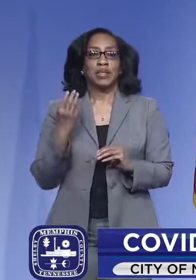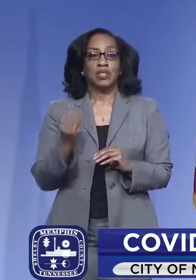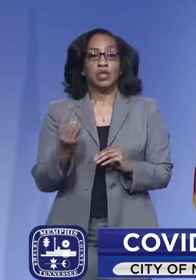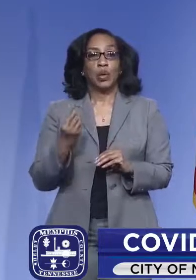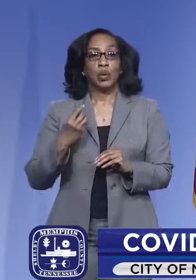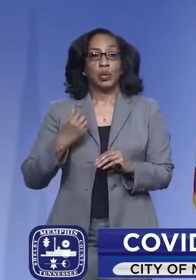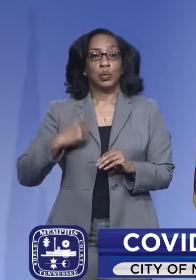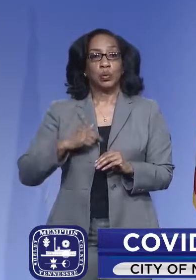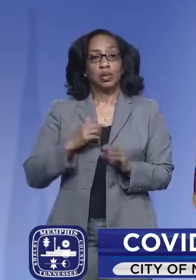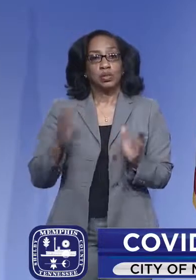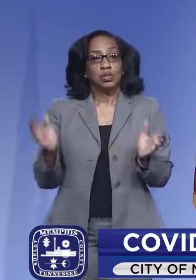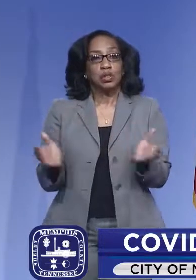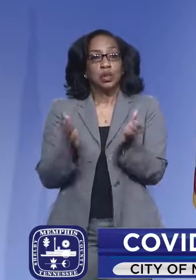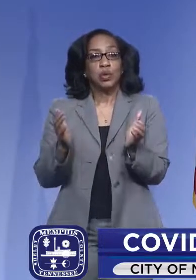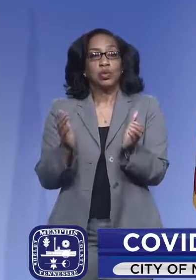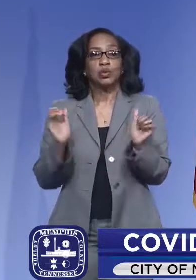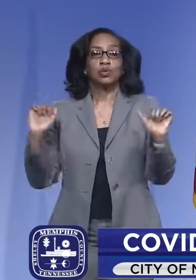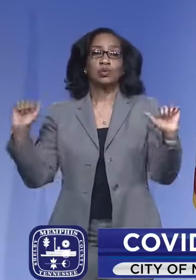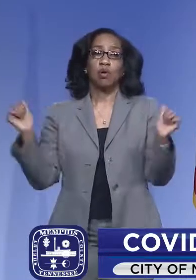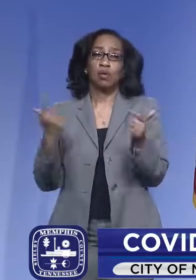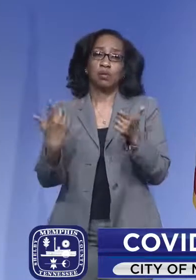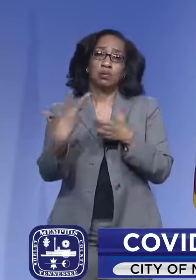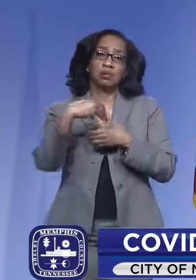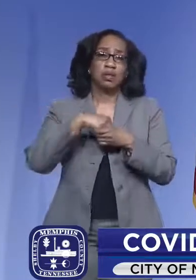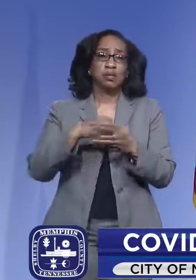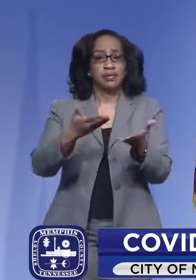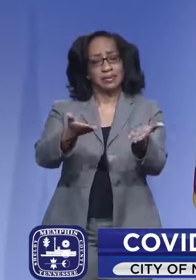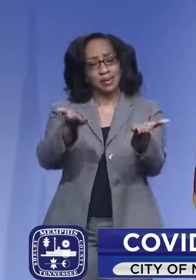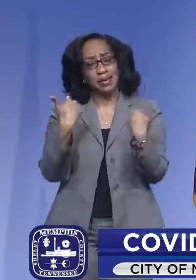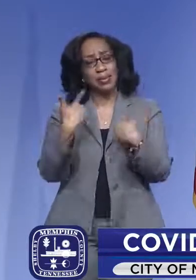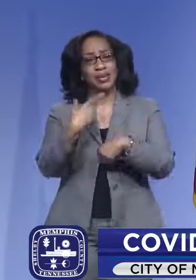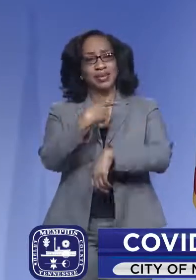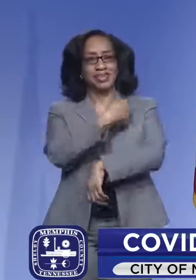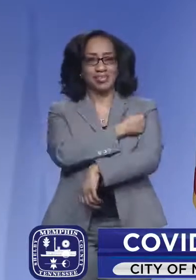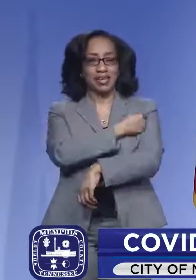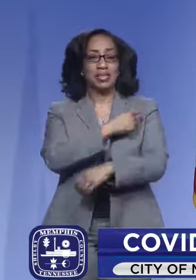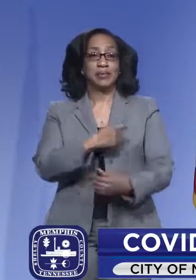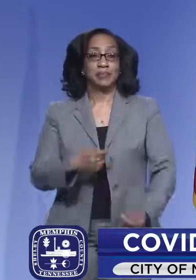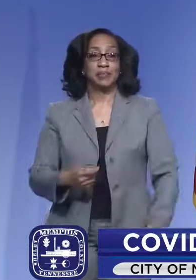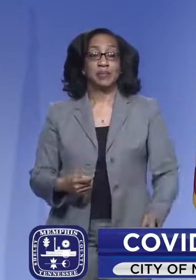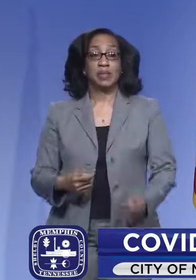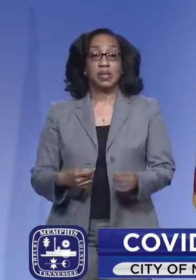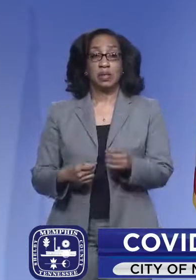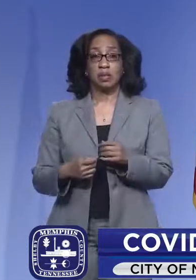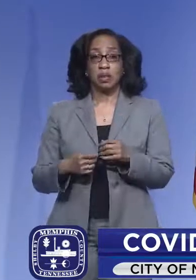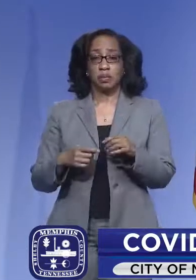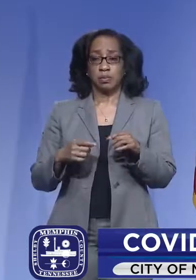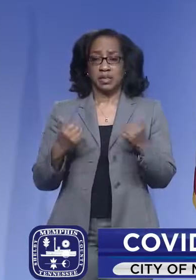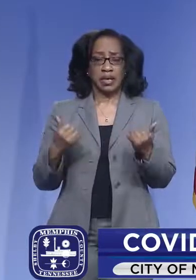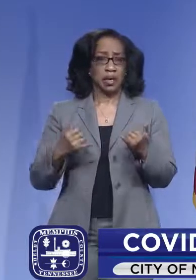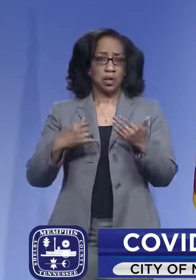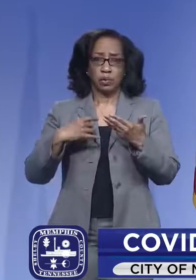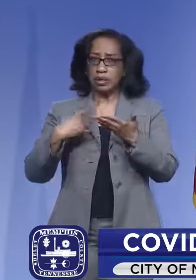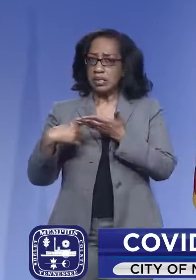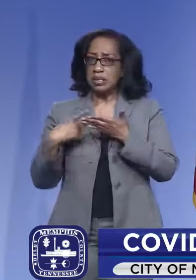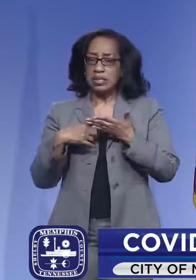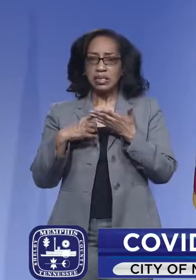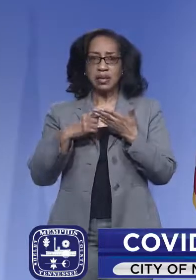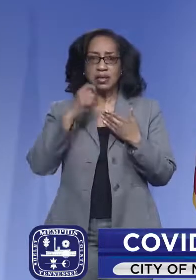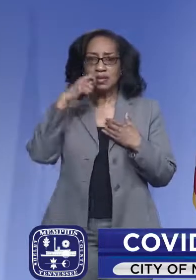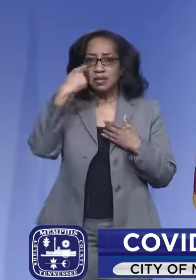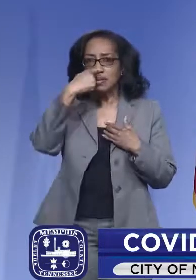encourage everybody to do their part to come on out and get vaccinated. We didn't talk about testing today. There's still plenty of testing